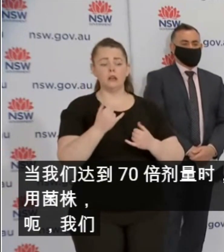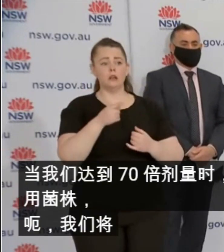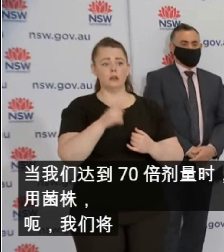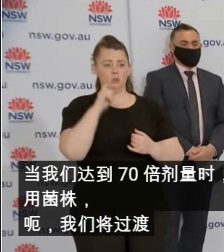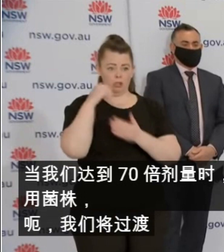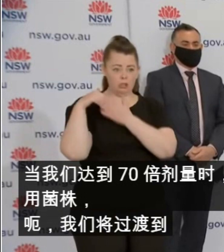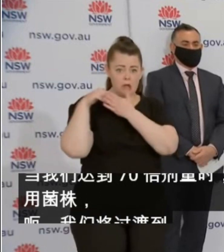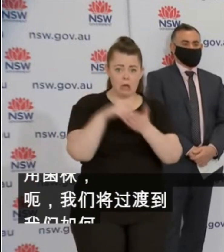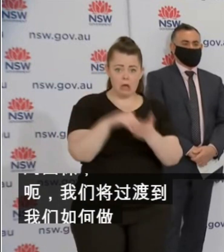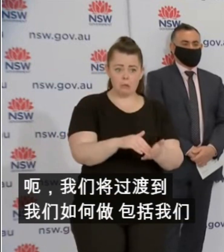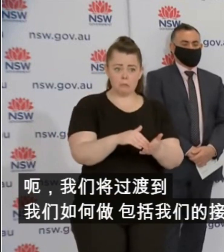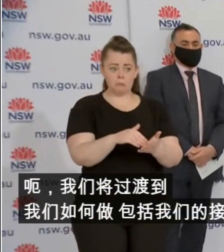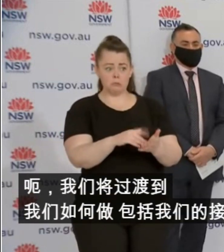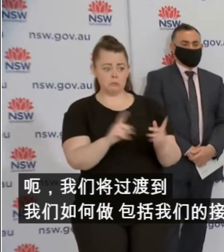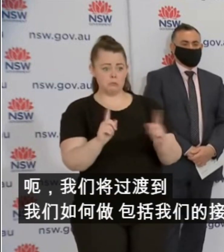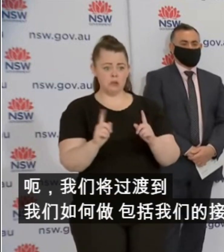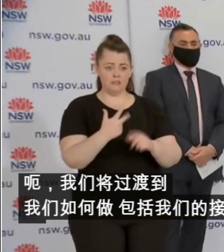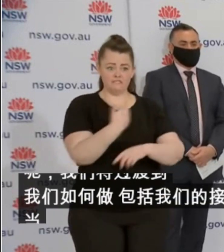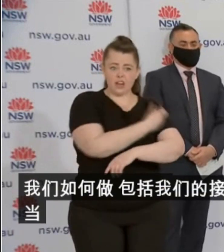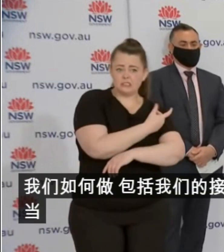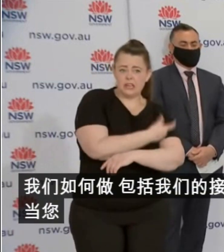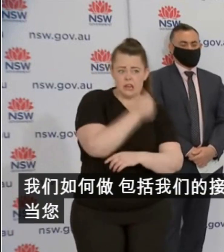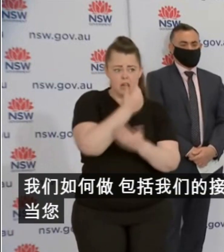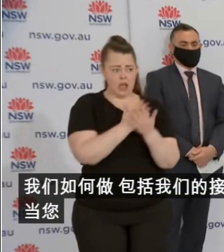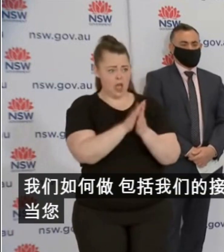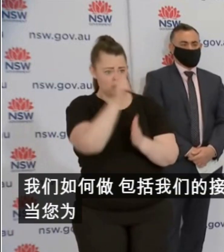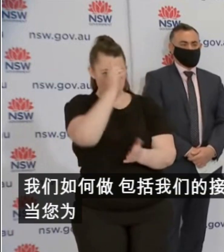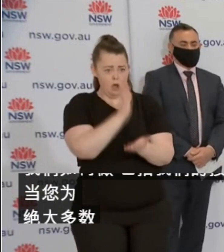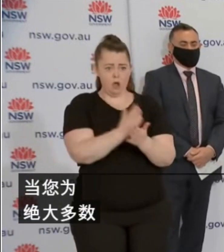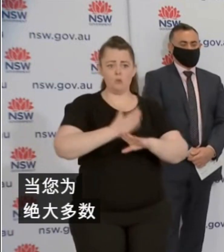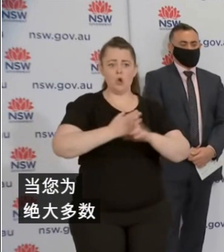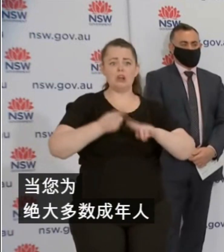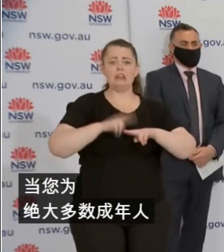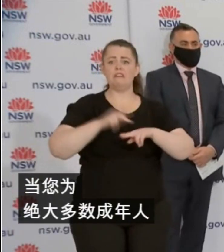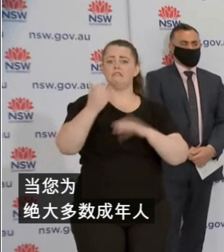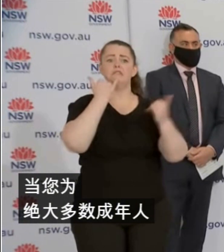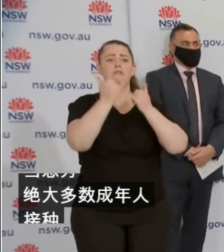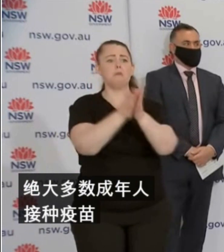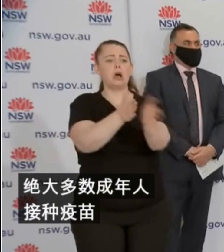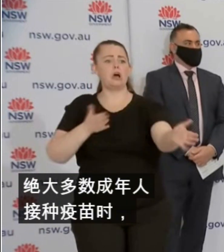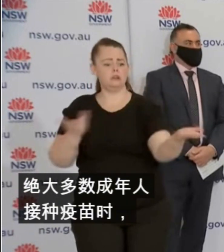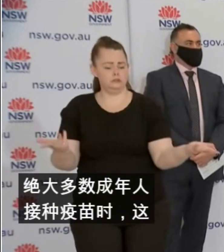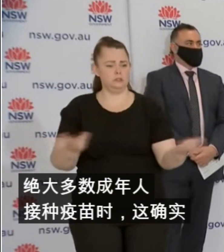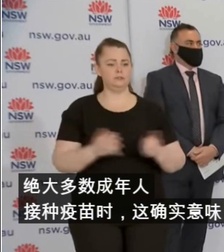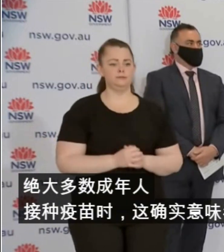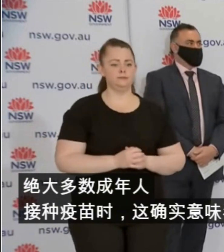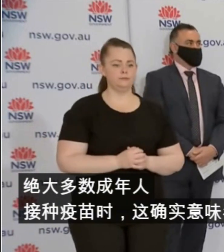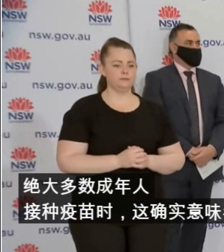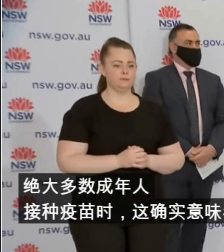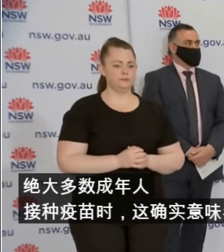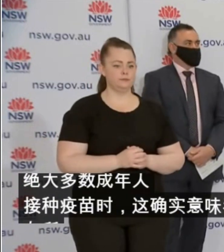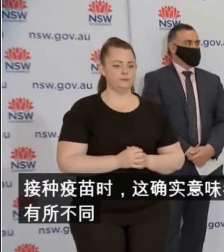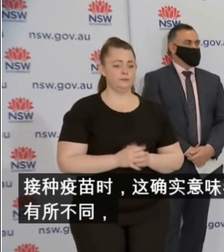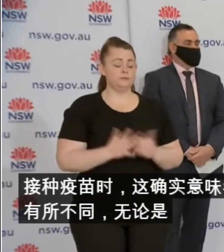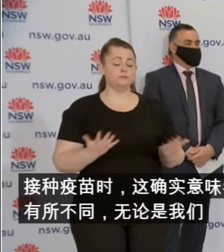will be in a transition as to how we do a lot of things, including our contact tracing. When you have the vast majority of your adult population vaccinated, it does mean you